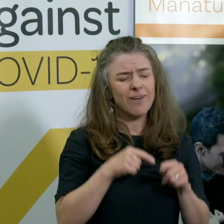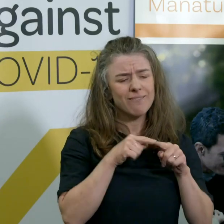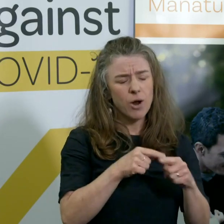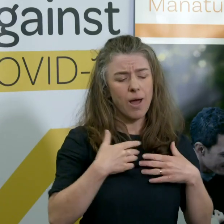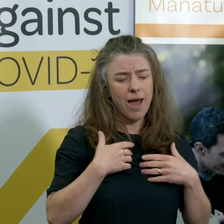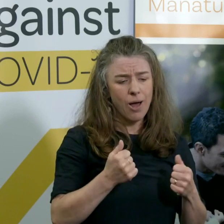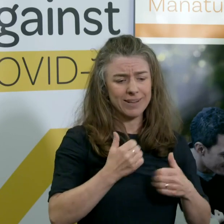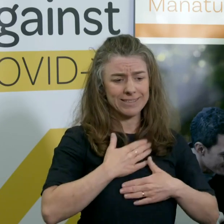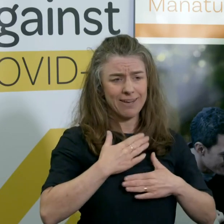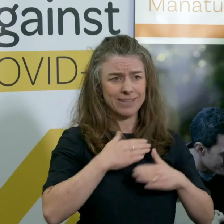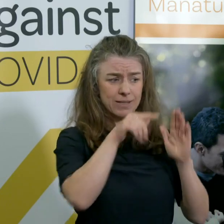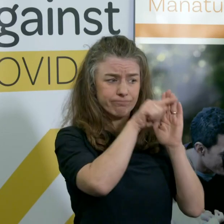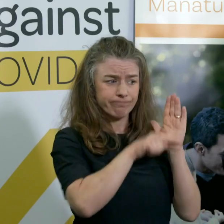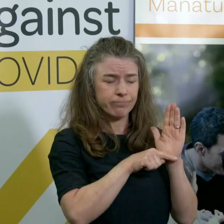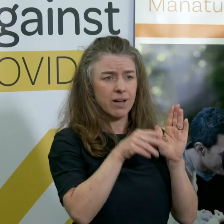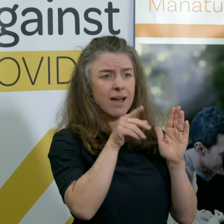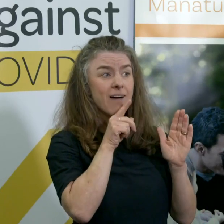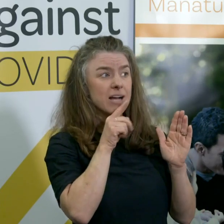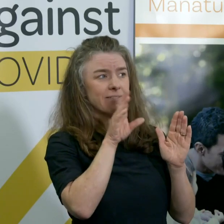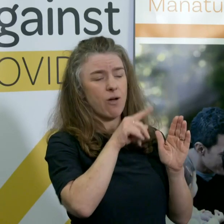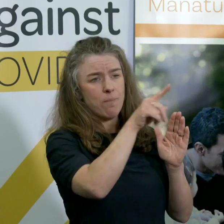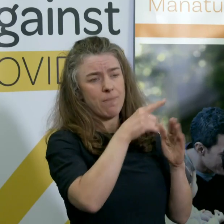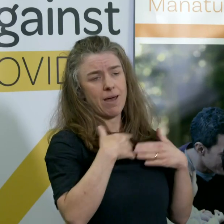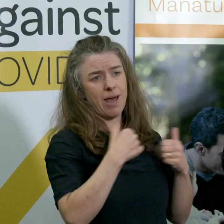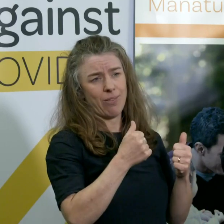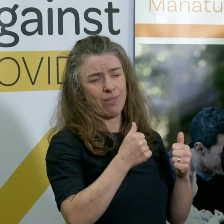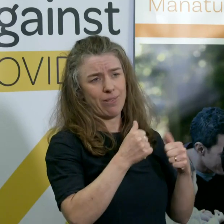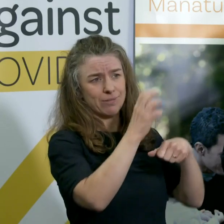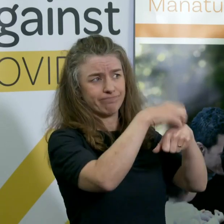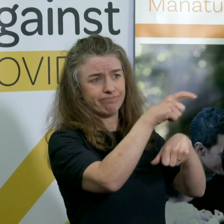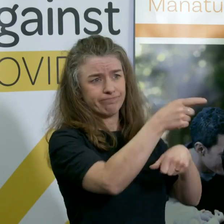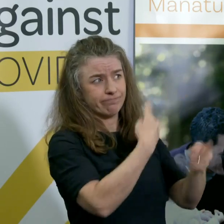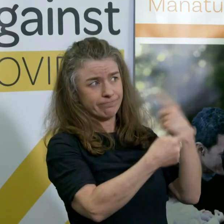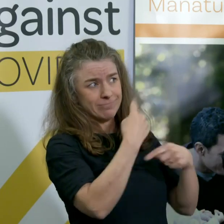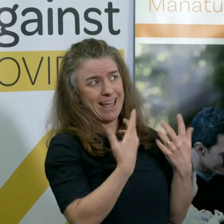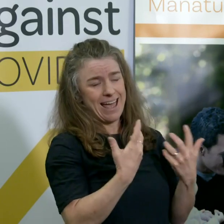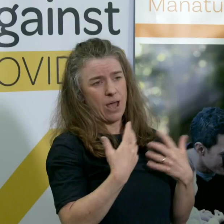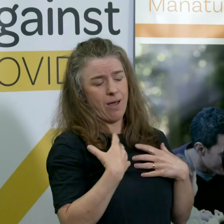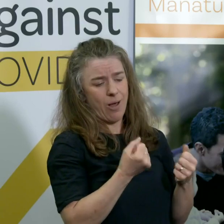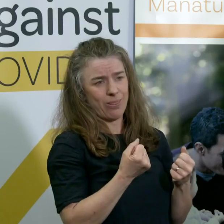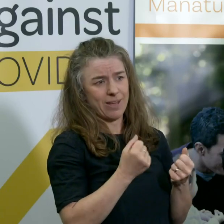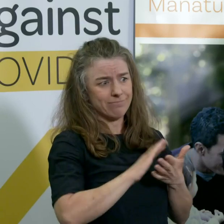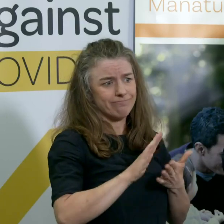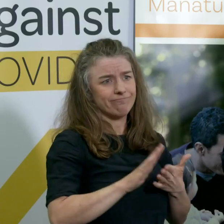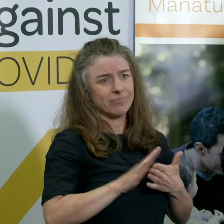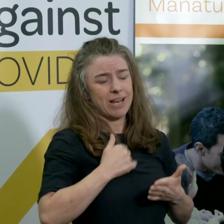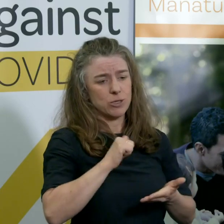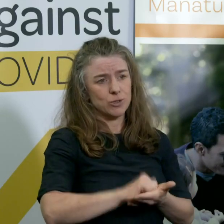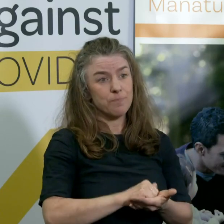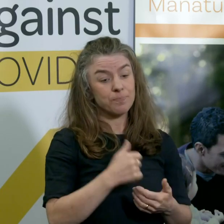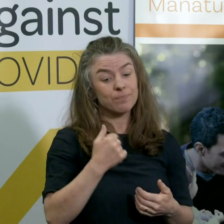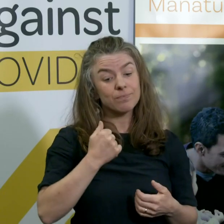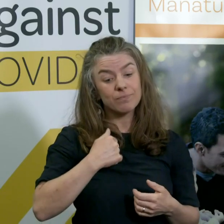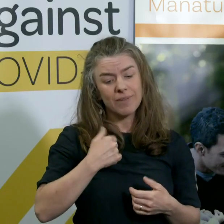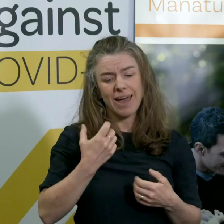protocols as advised by our health authorities. Once again, the supply chain is robust, but we are